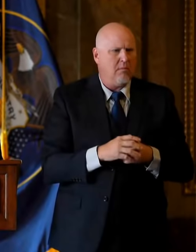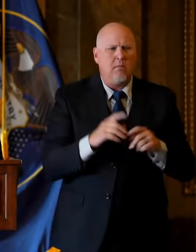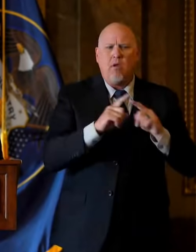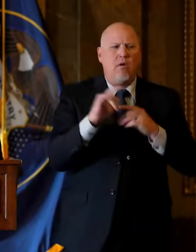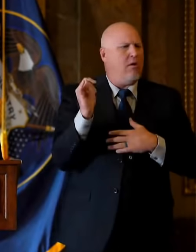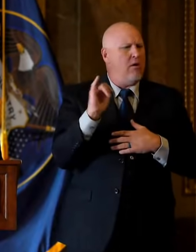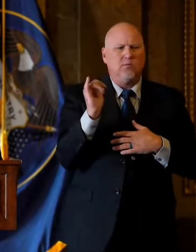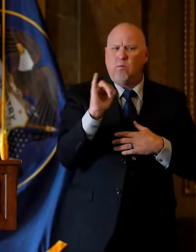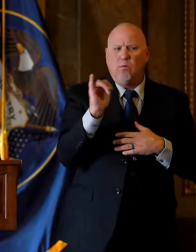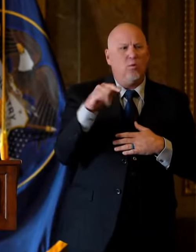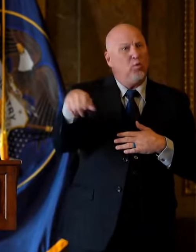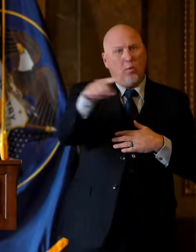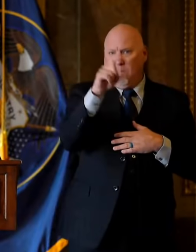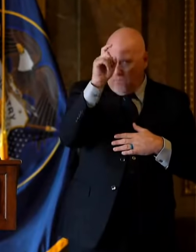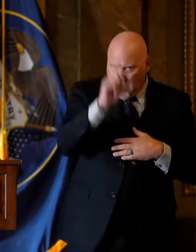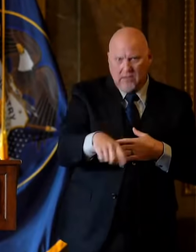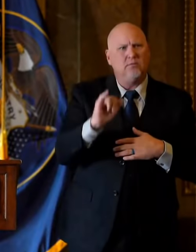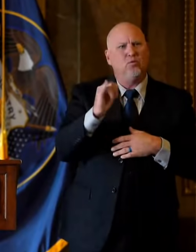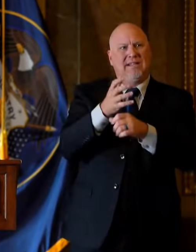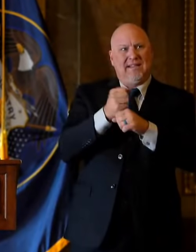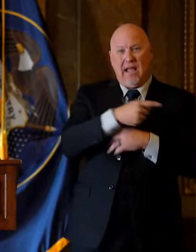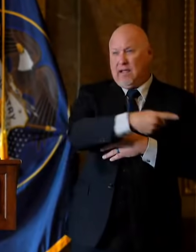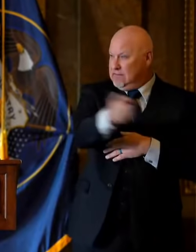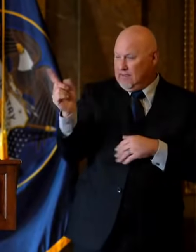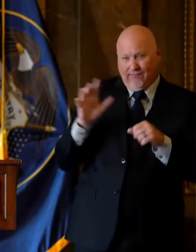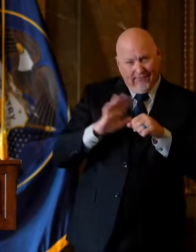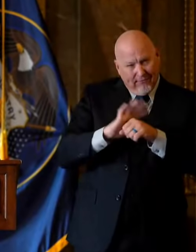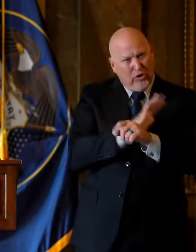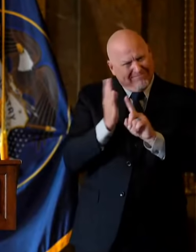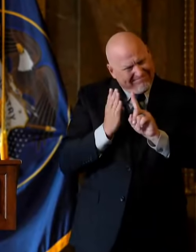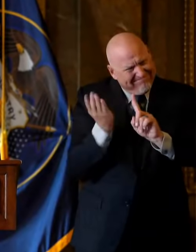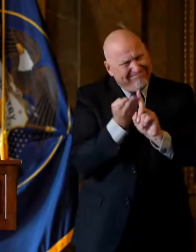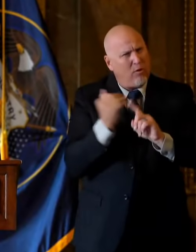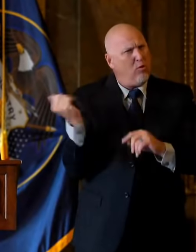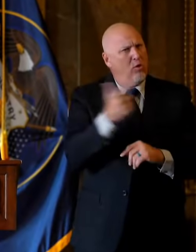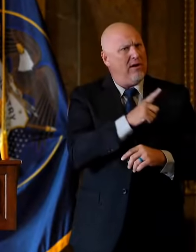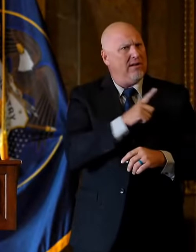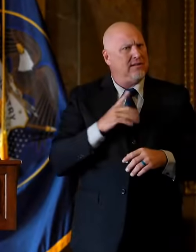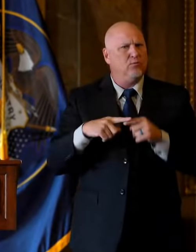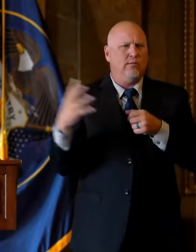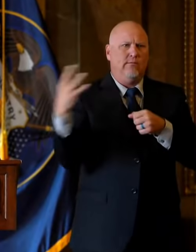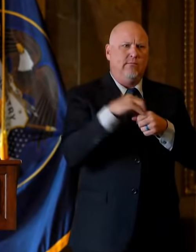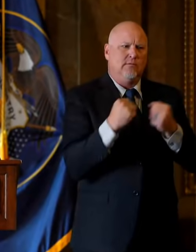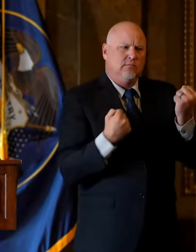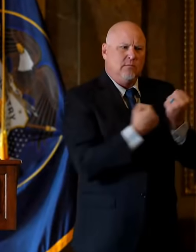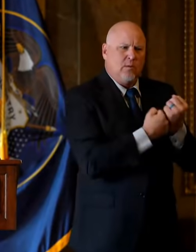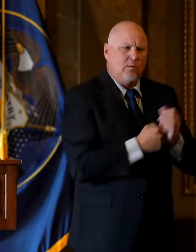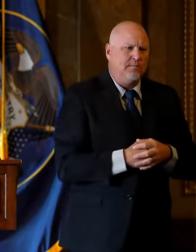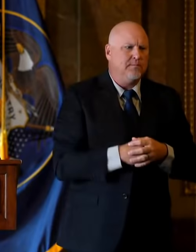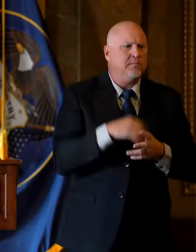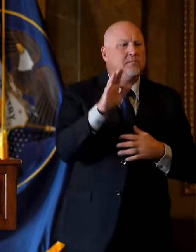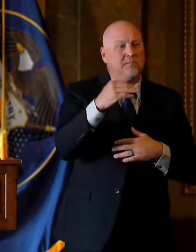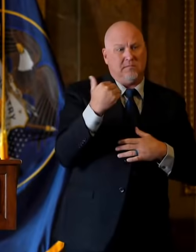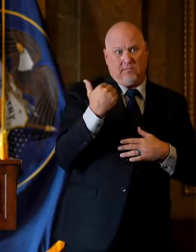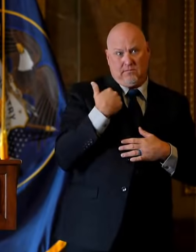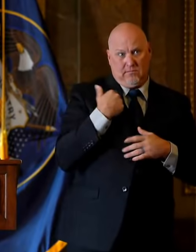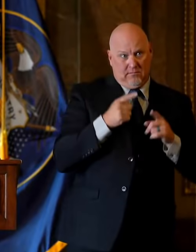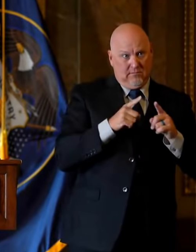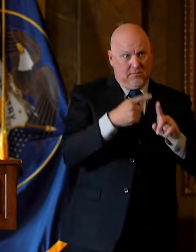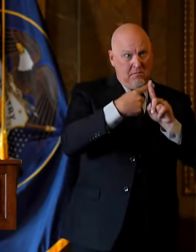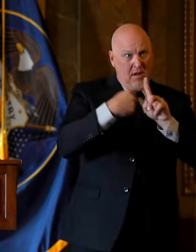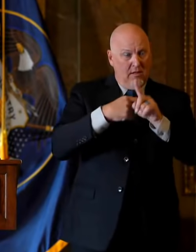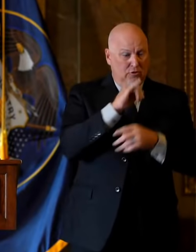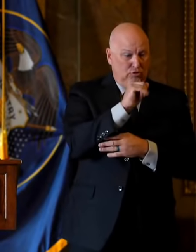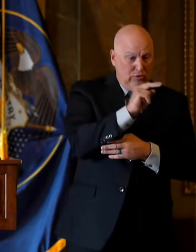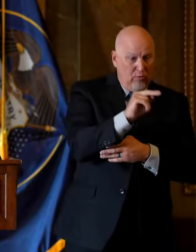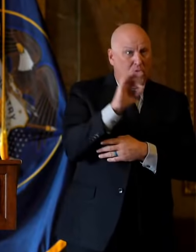very difficult. It was easier back in January and February and March to have discussions regularly with the legislature because they